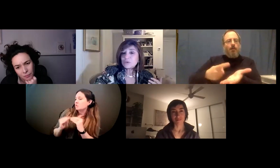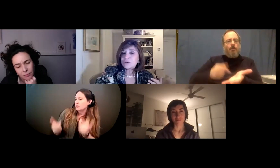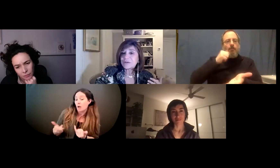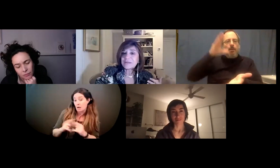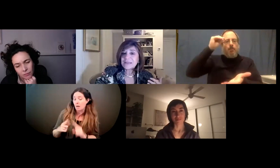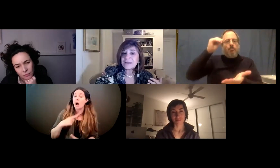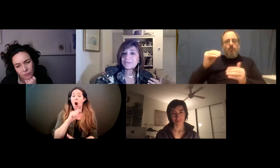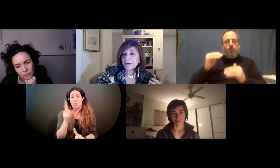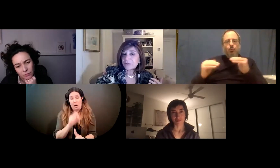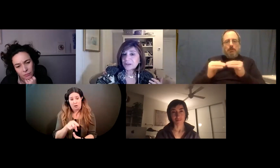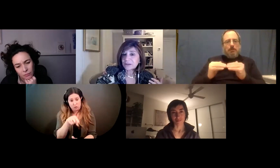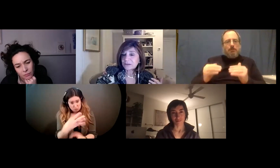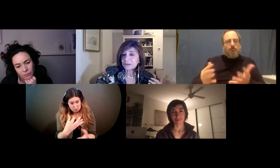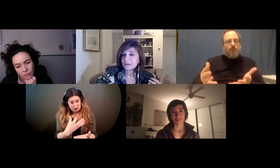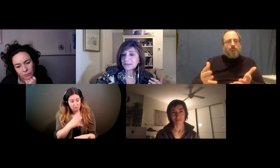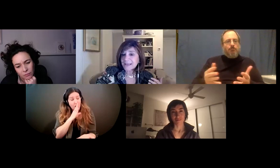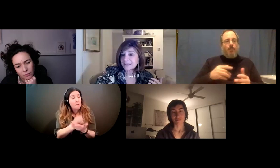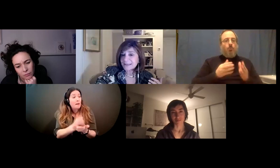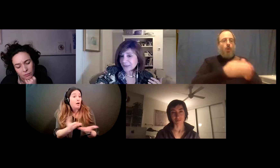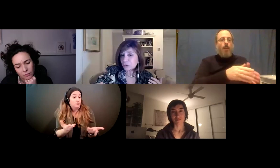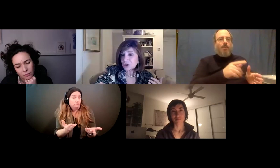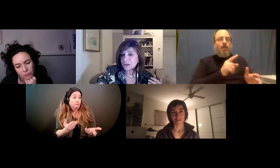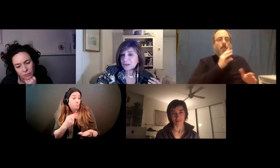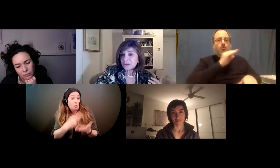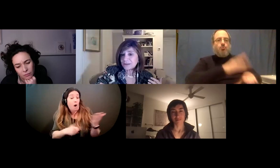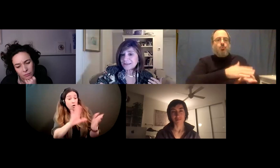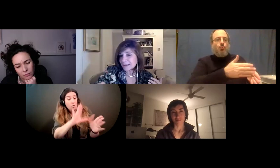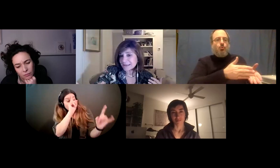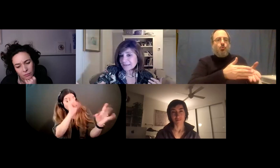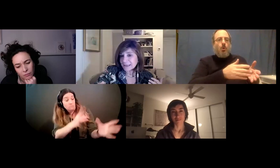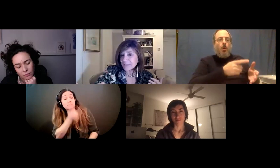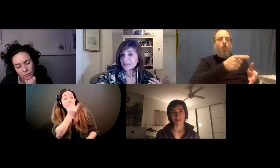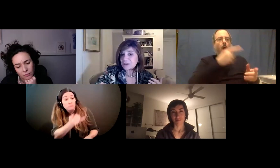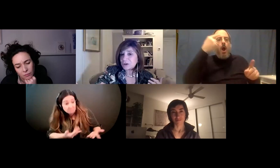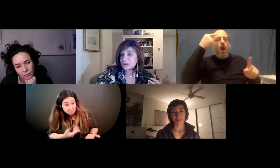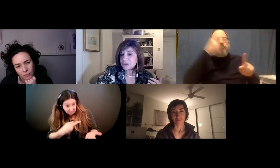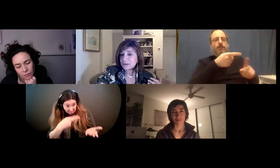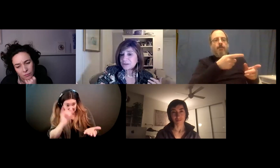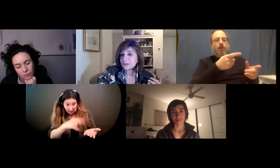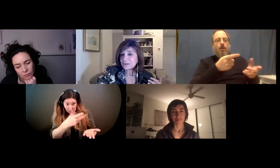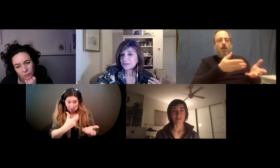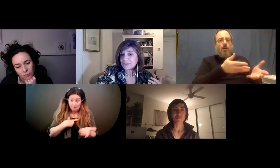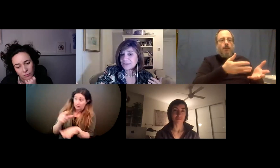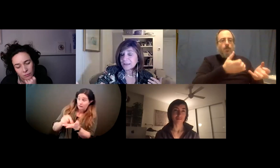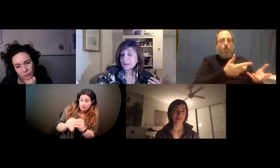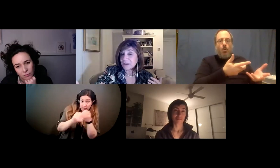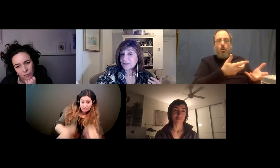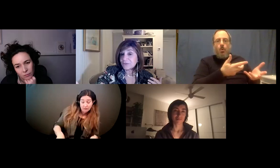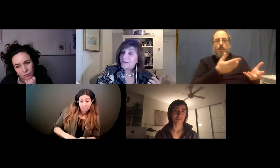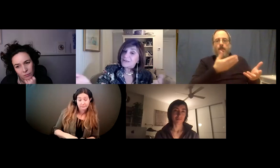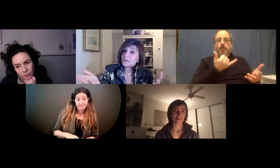labor rules on the day of firing? Is that your look? Is that the MIT look?